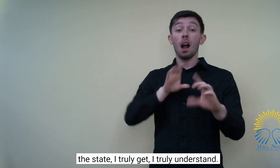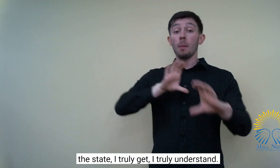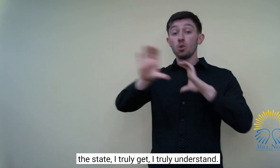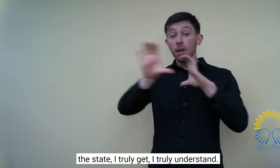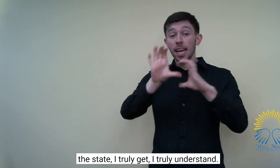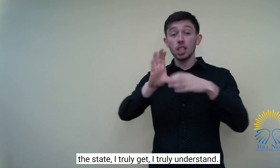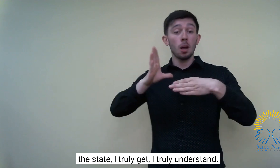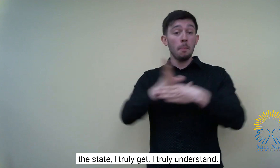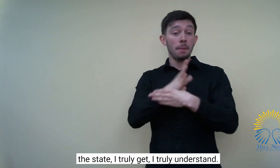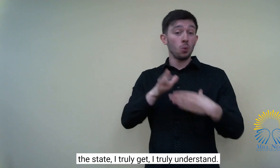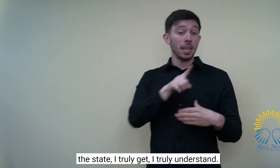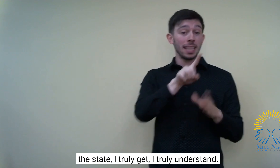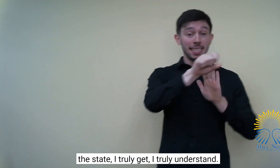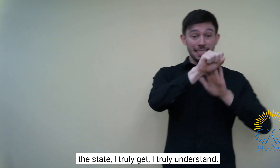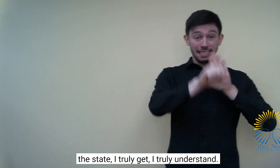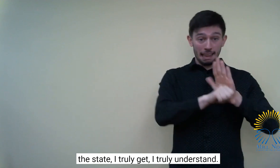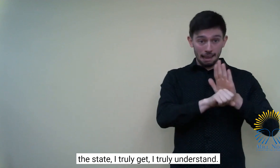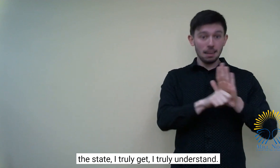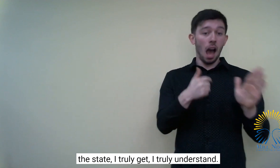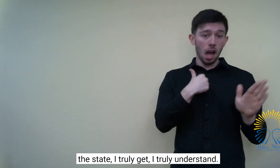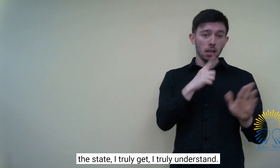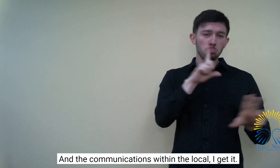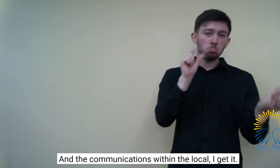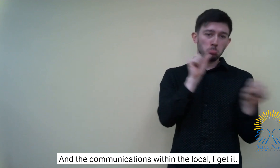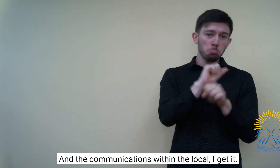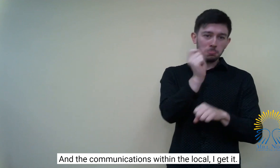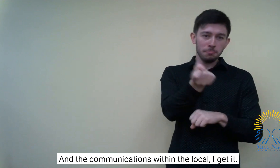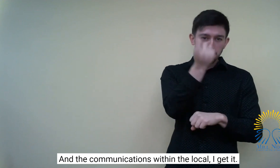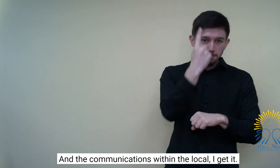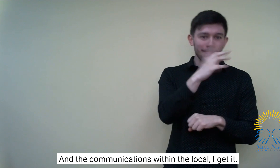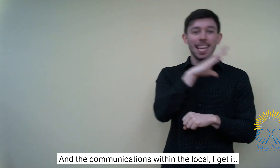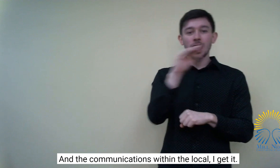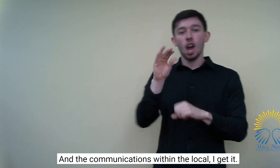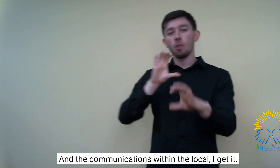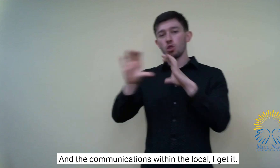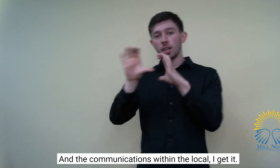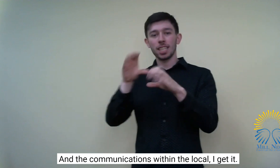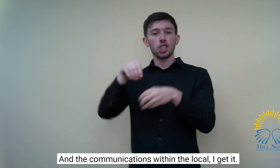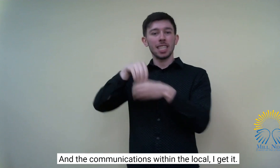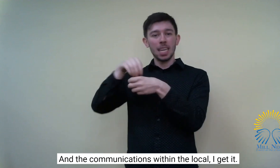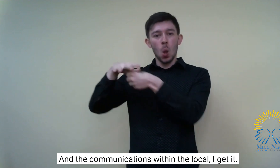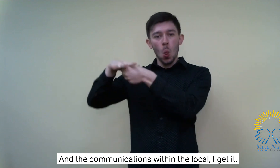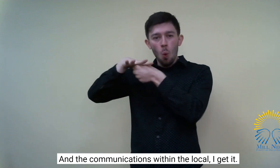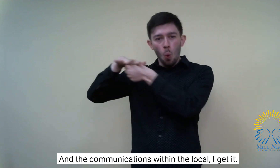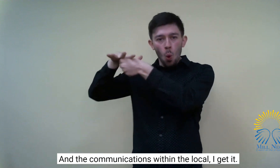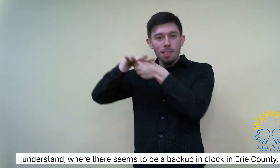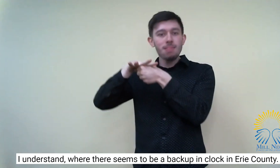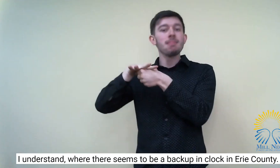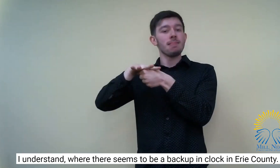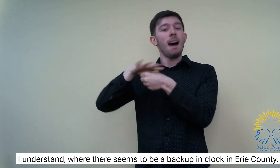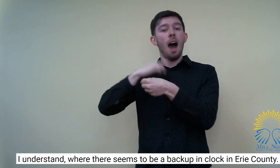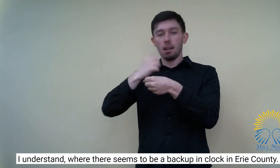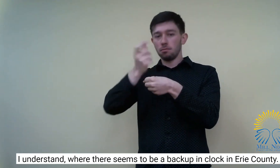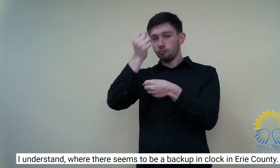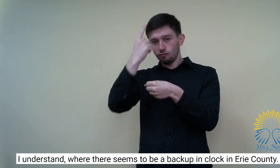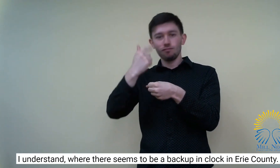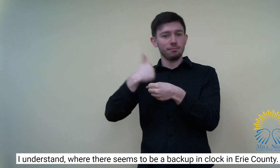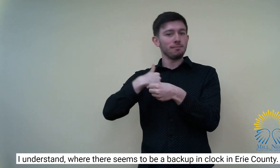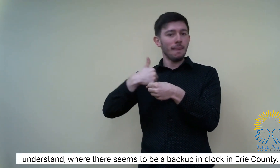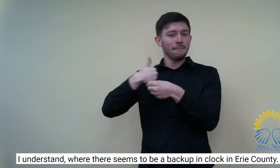I truly understand, and the communications within the local, I get and I understand. Where there seems to be a